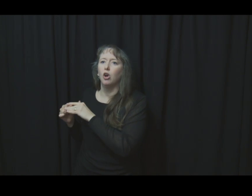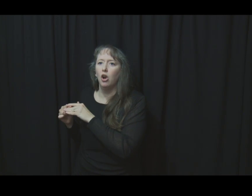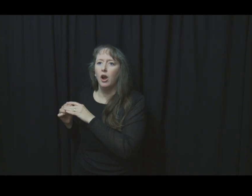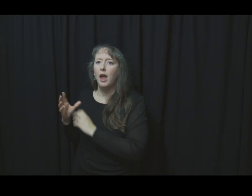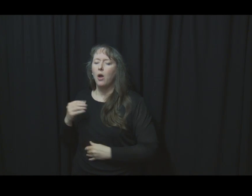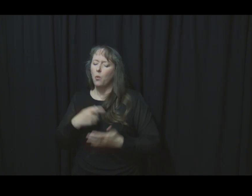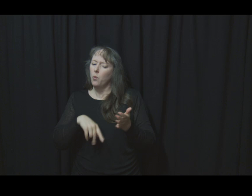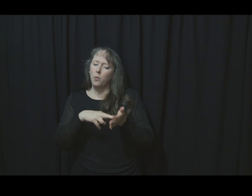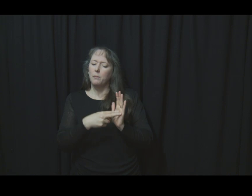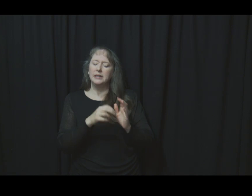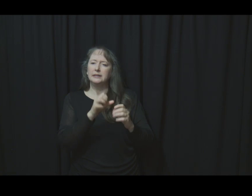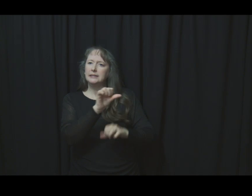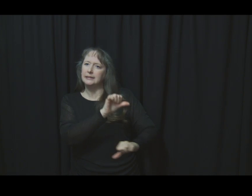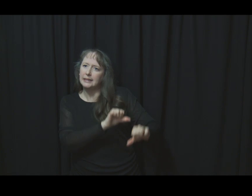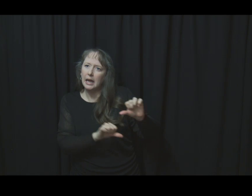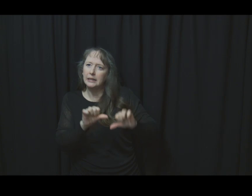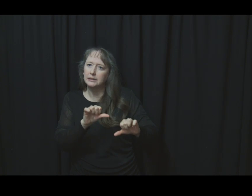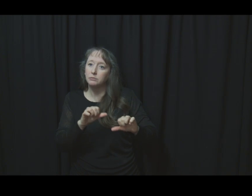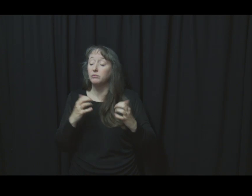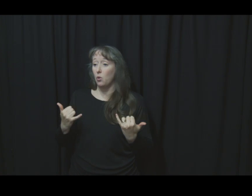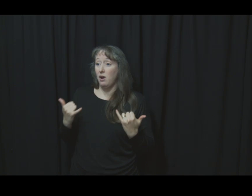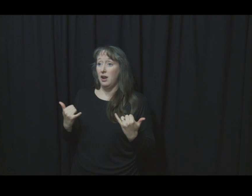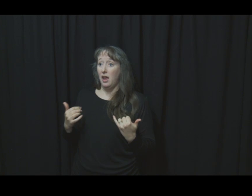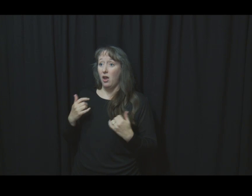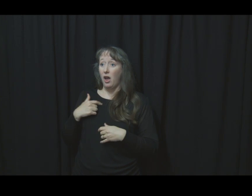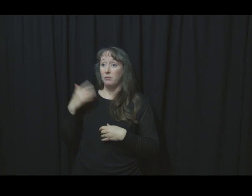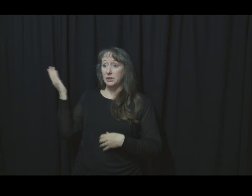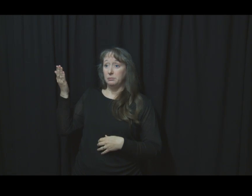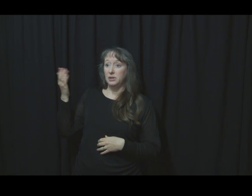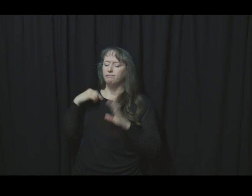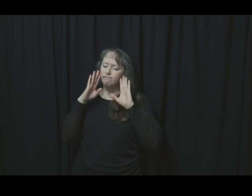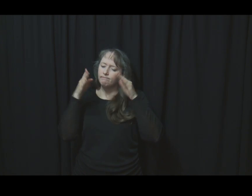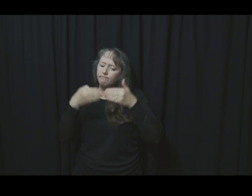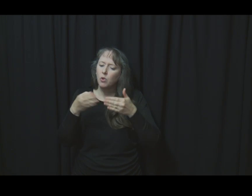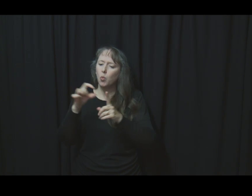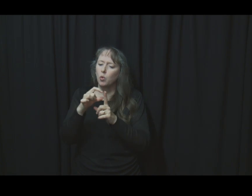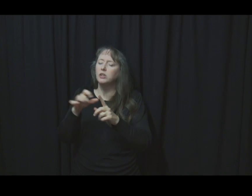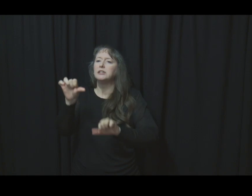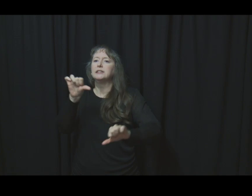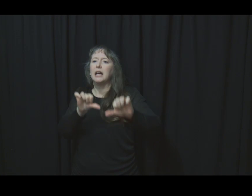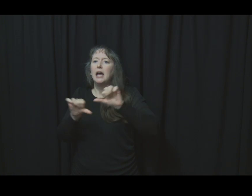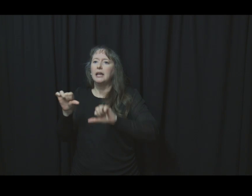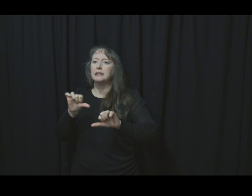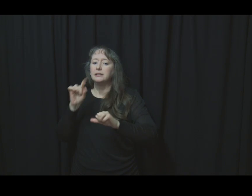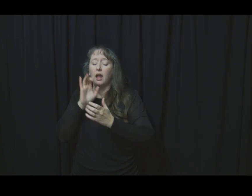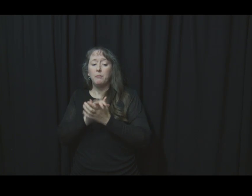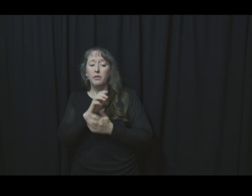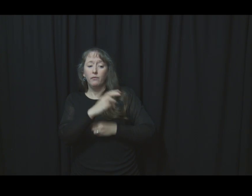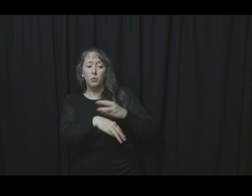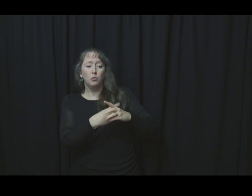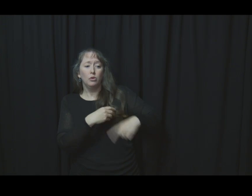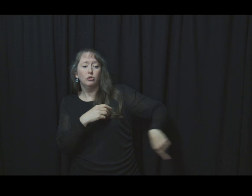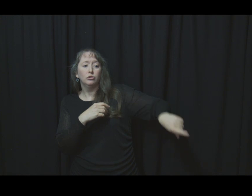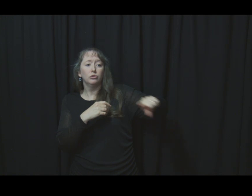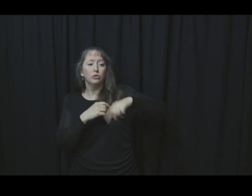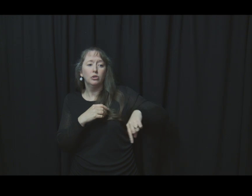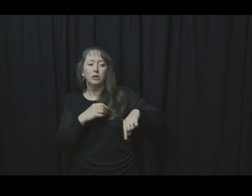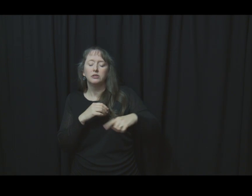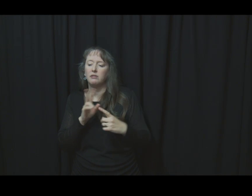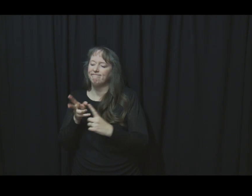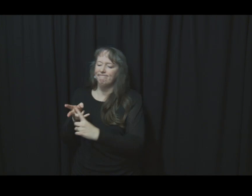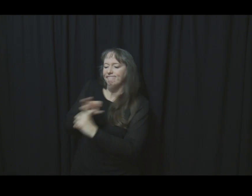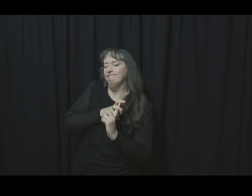I want to concentrate on dealing with the word science. I believe the word science has been hijacked by secularists. Now, what is science?